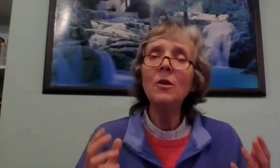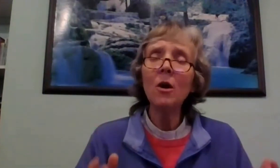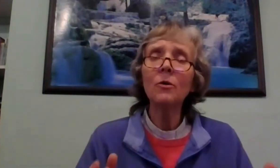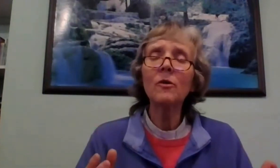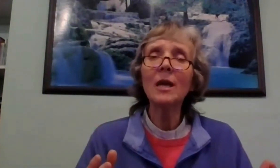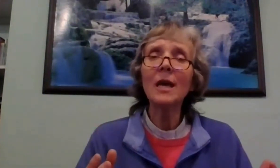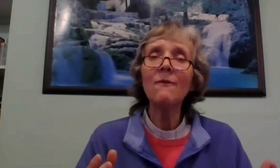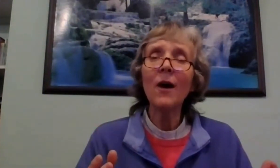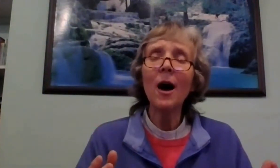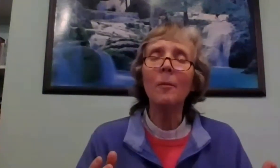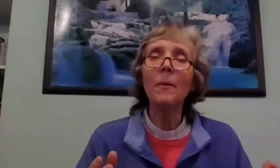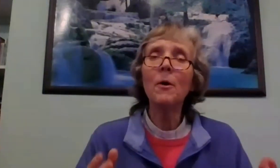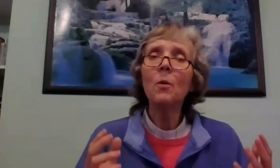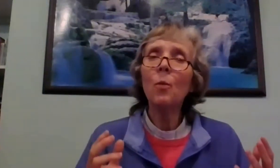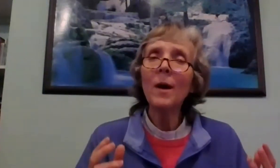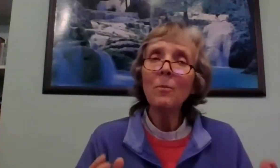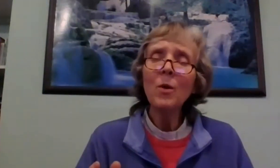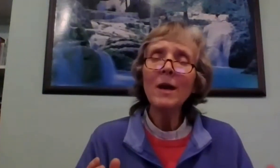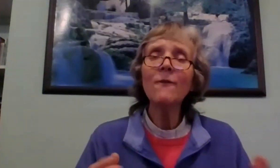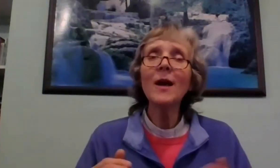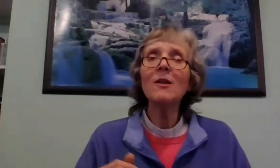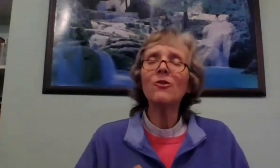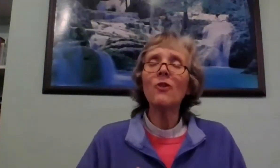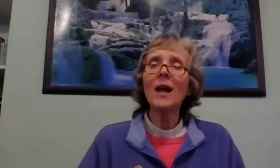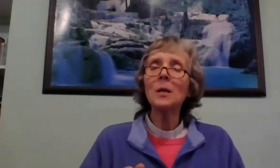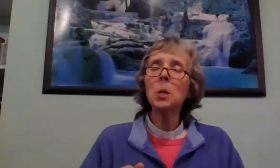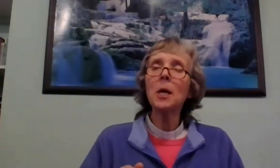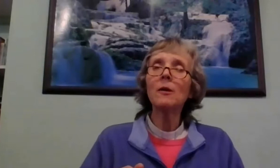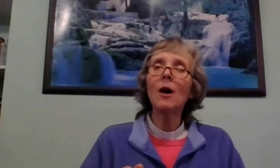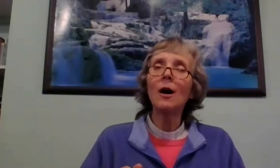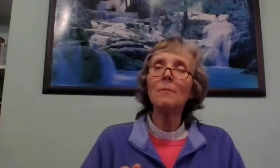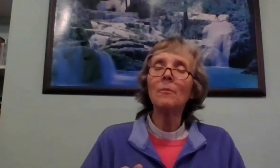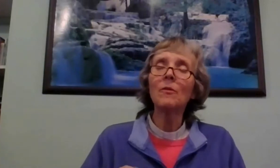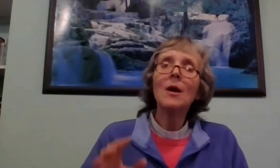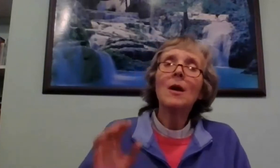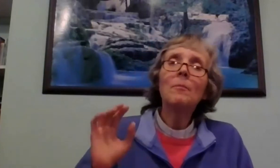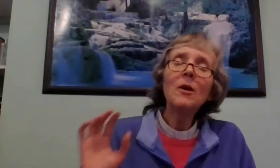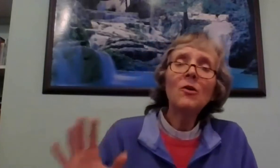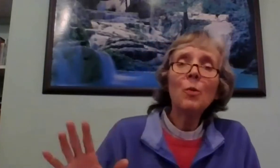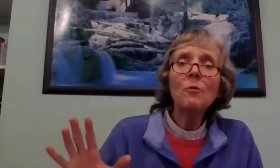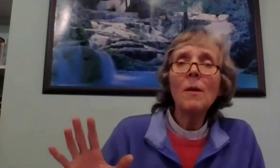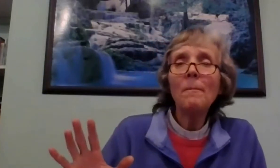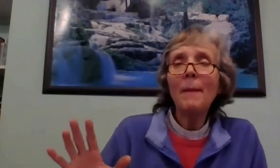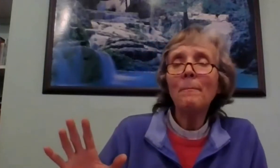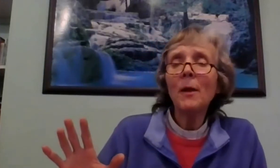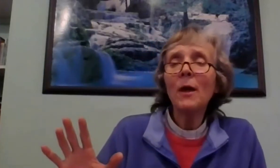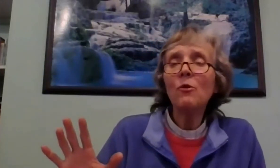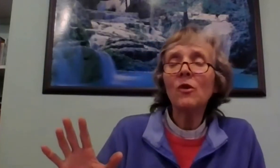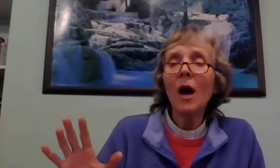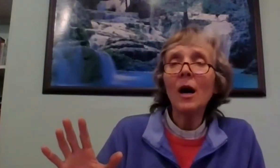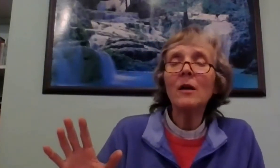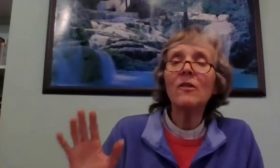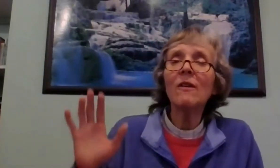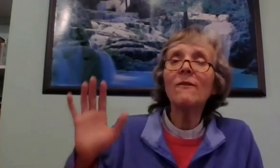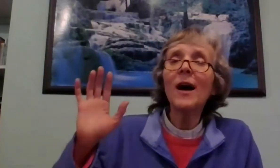not to give up when we face challenging times, but as we remember those guys, to find